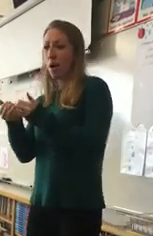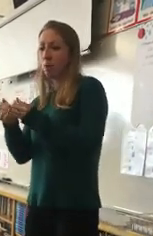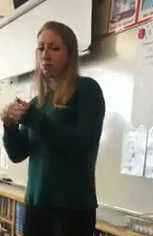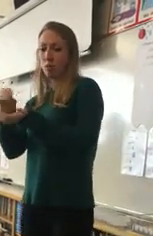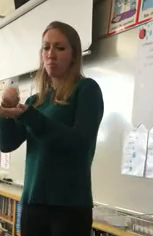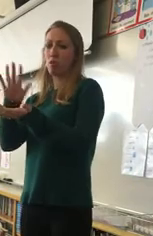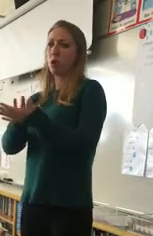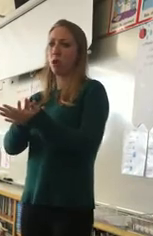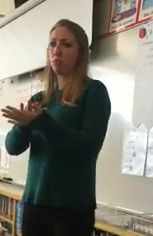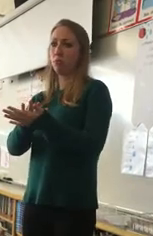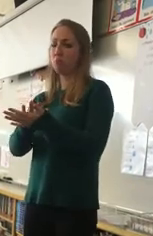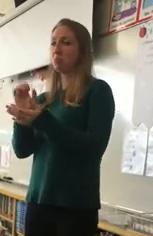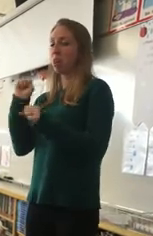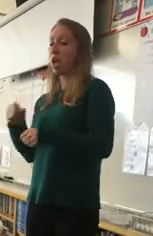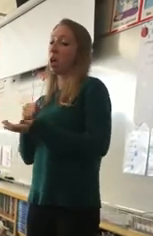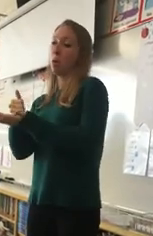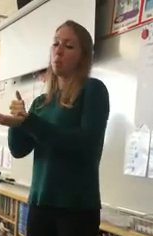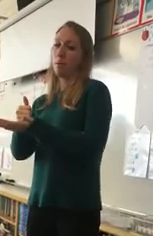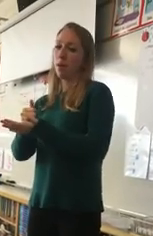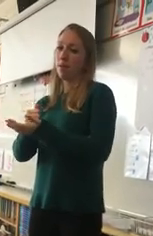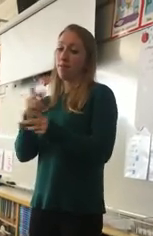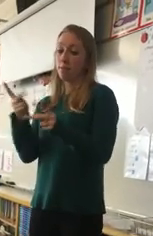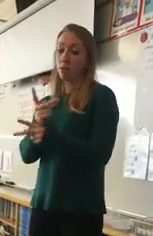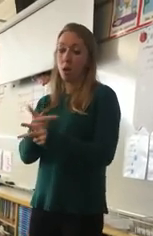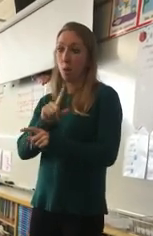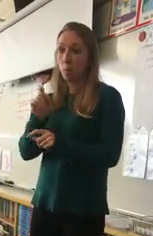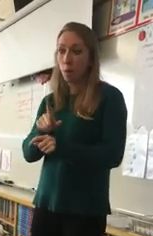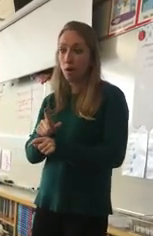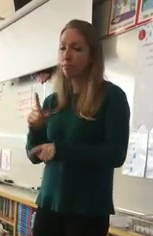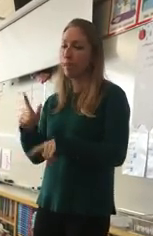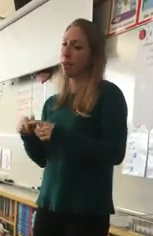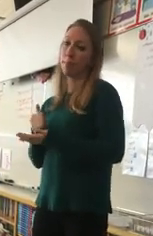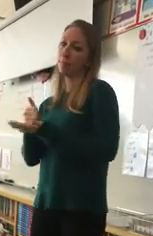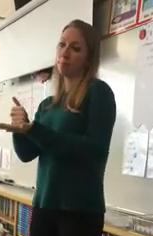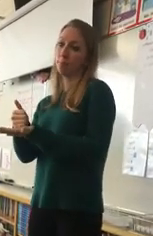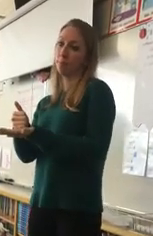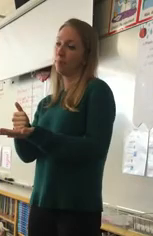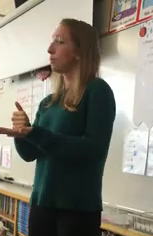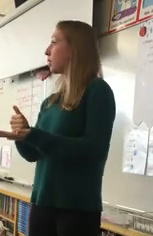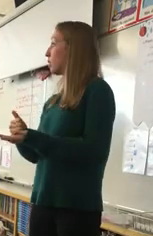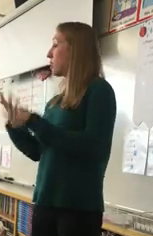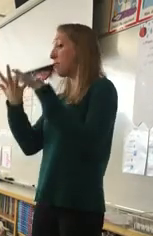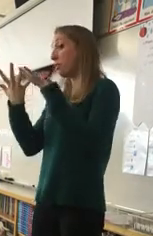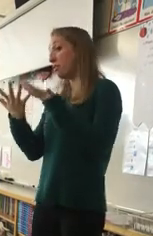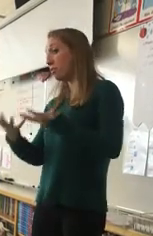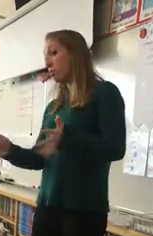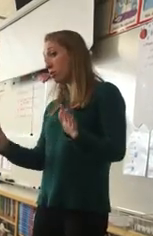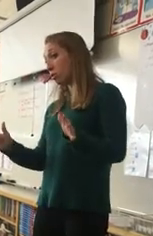Once you get your score, then I will definitely help you on the paper pencil page. Does that make sense?